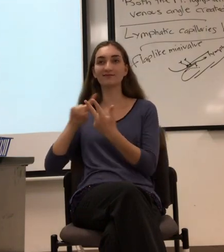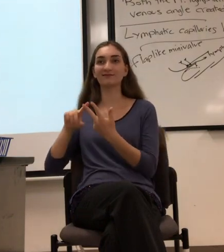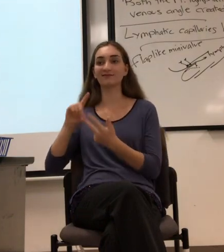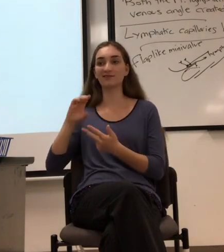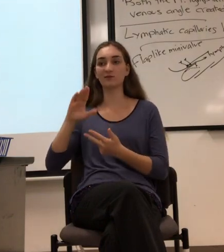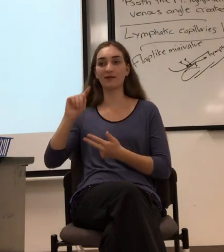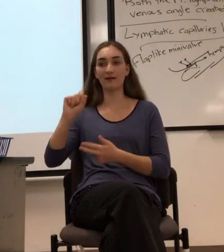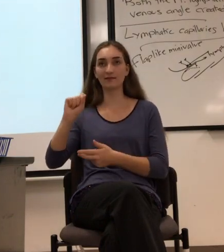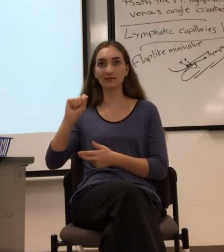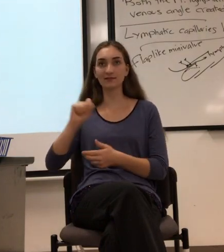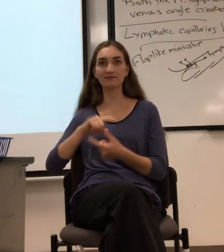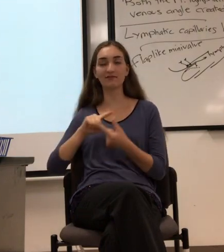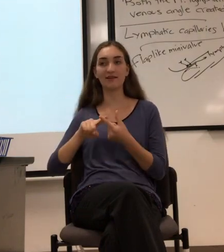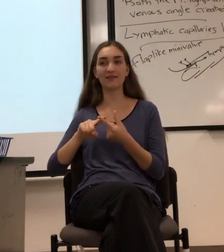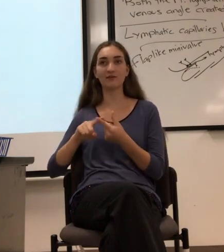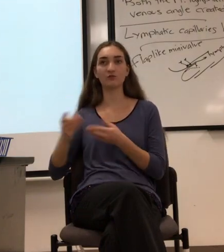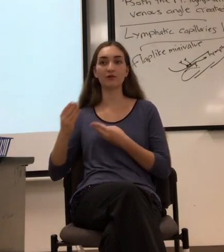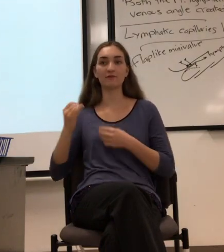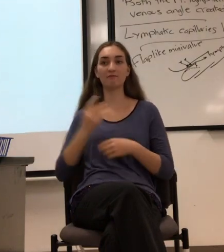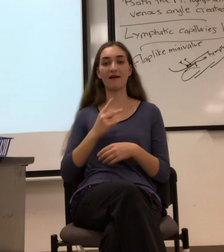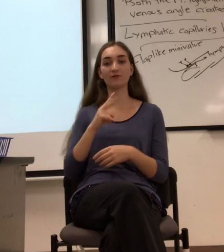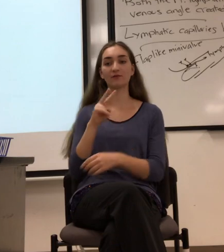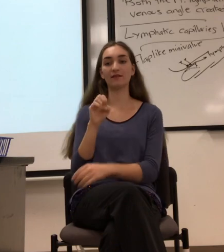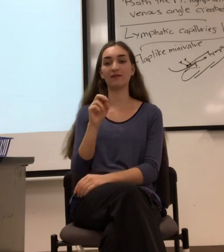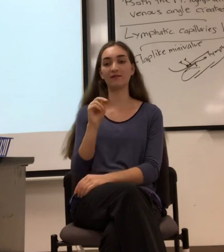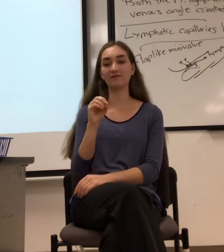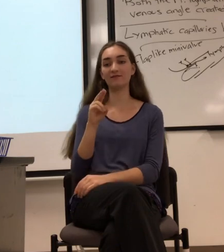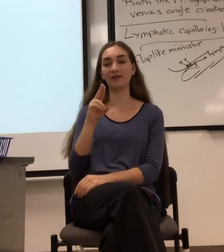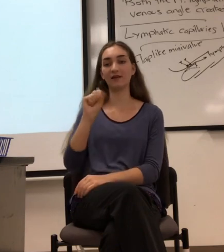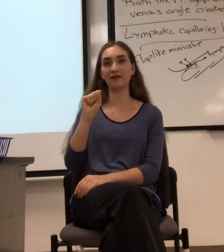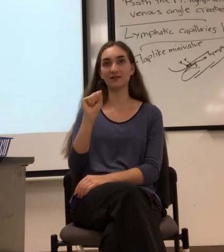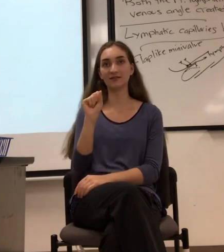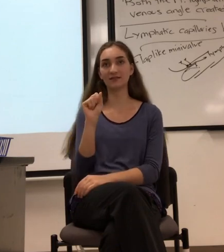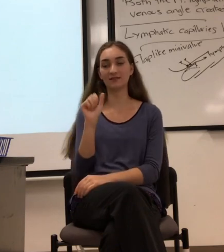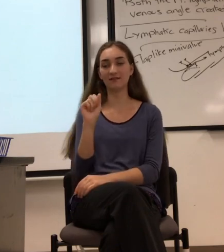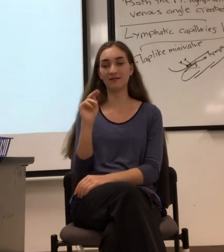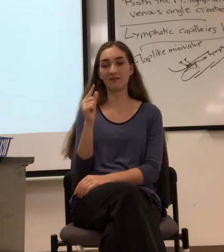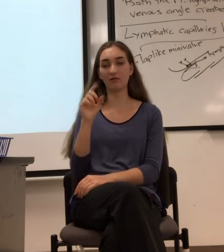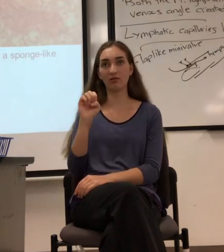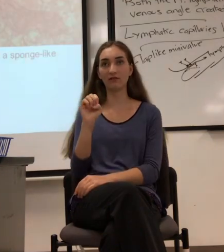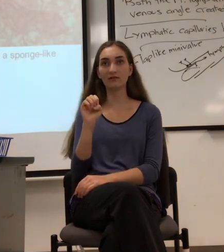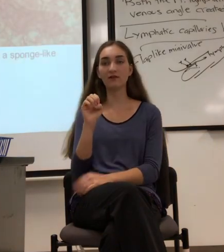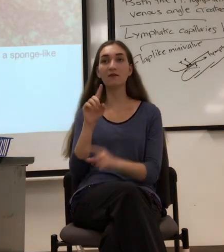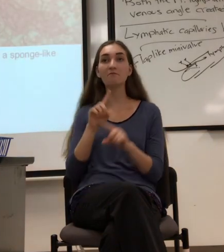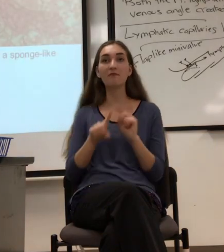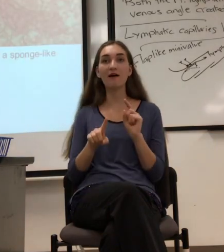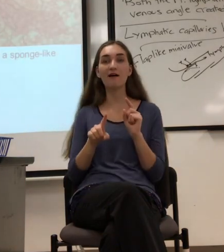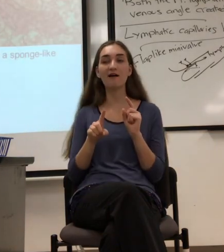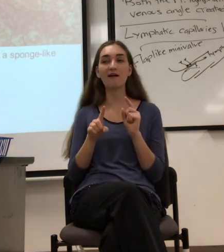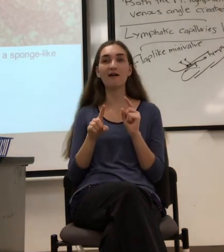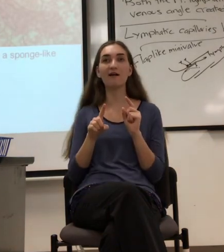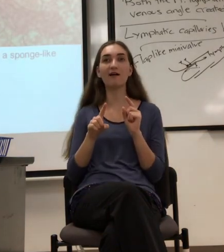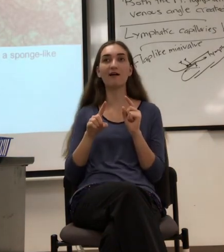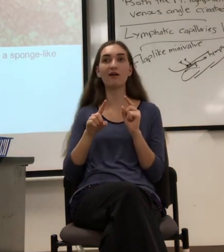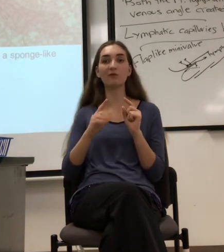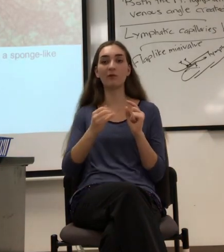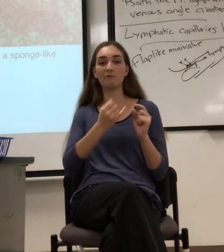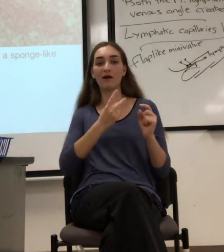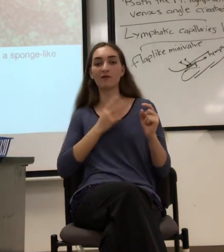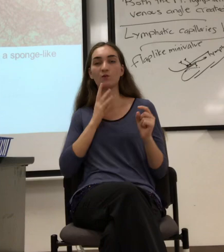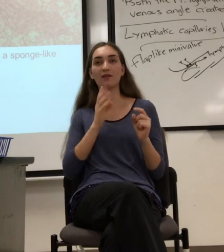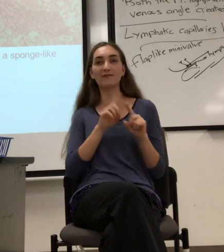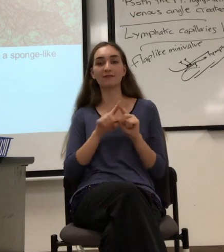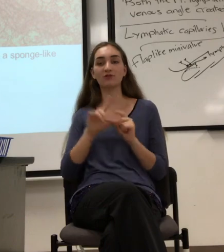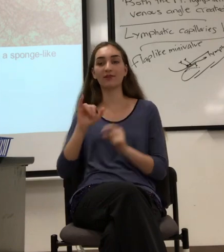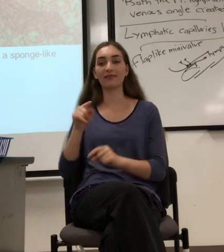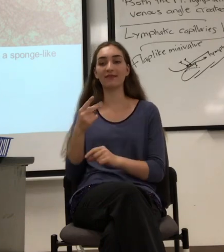to the venous angle. Okay, but along the way, you're going to have all these lymph tissues, like in lymph nodes. I wanted to show a